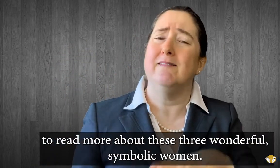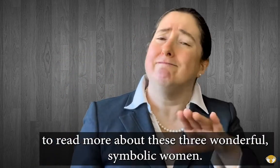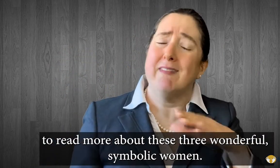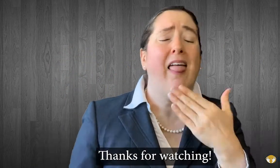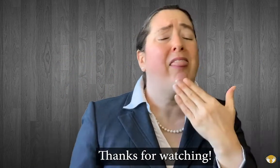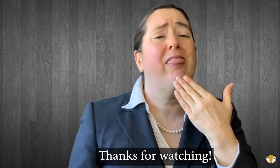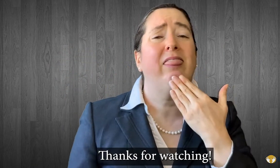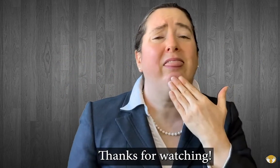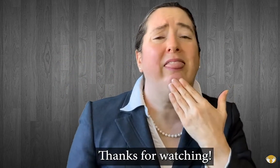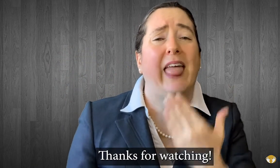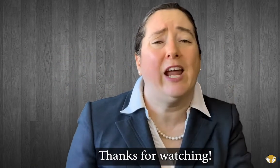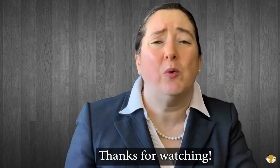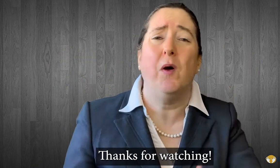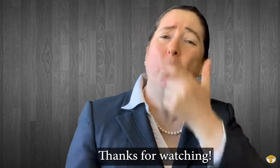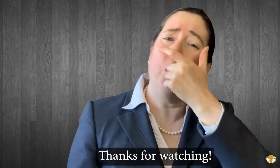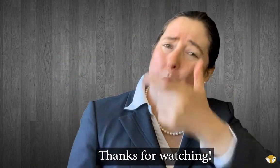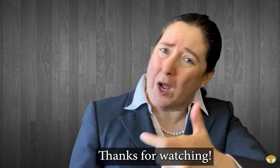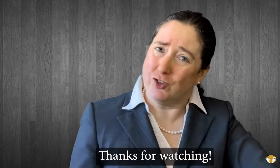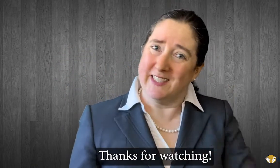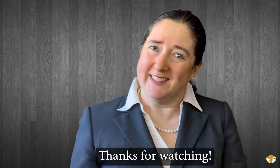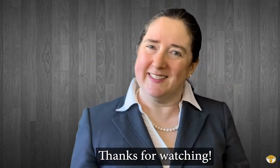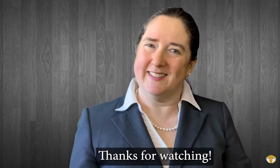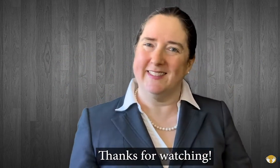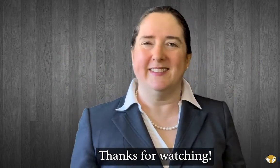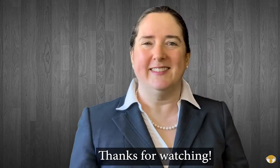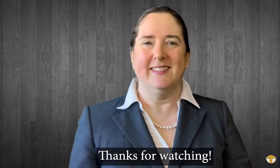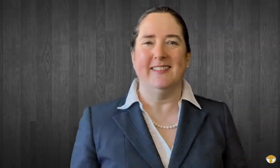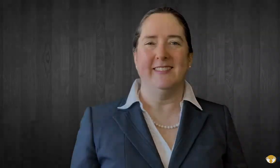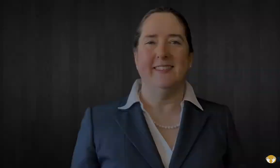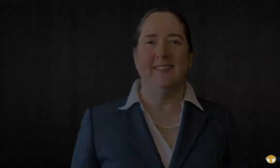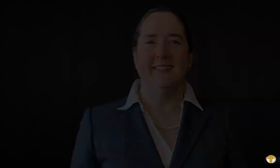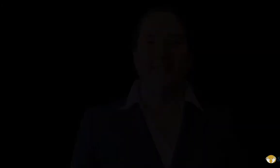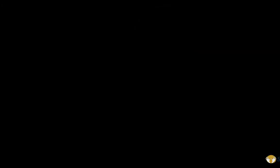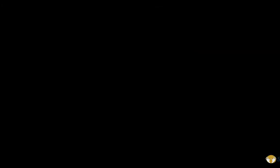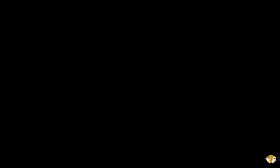To continued... continued...